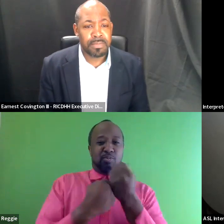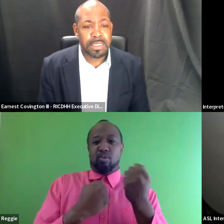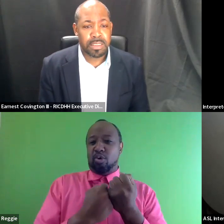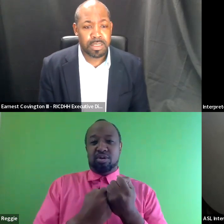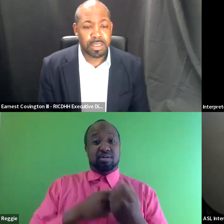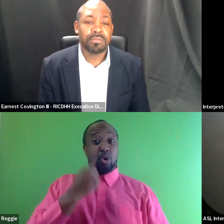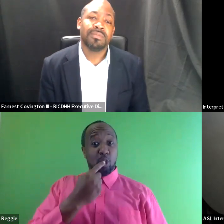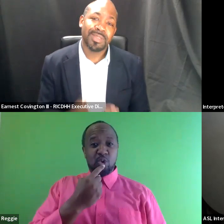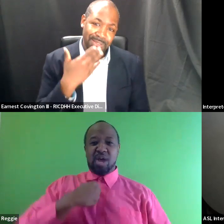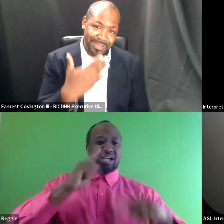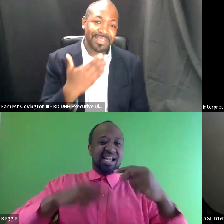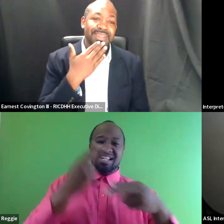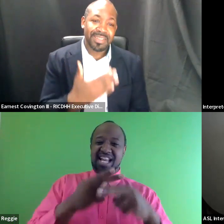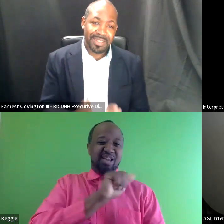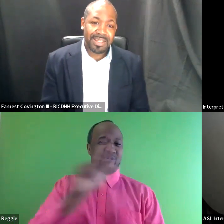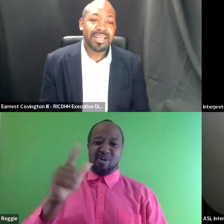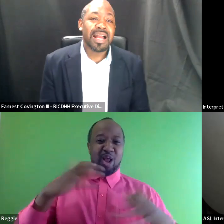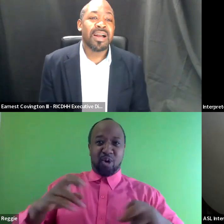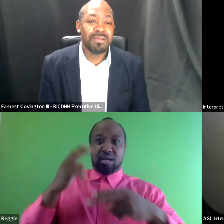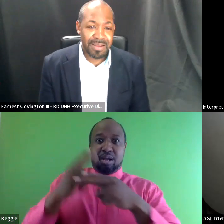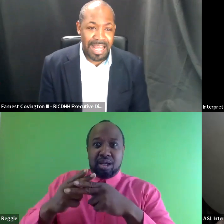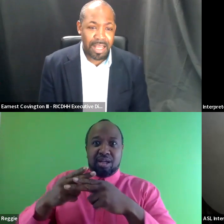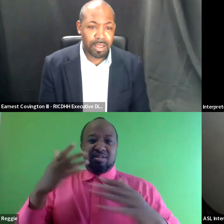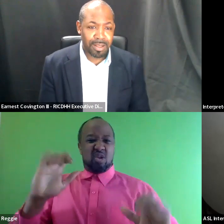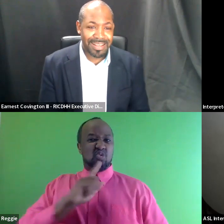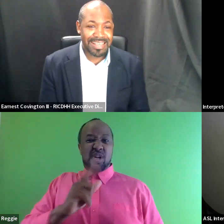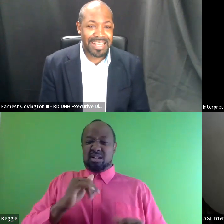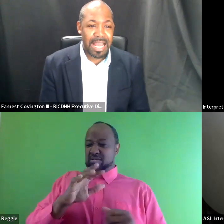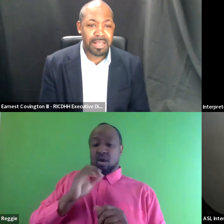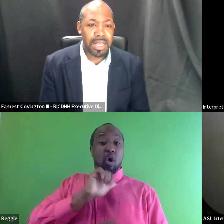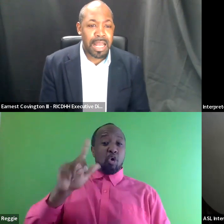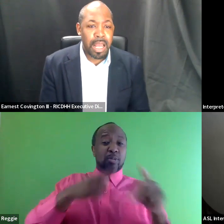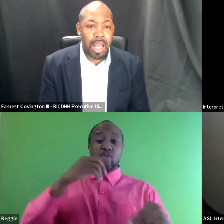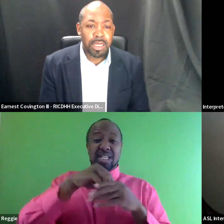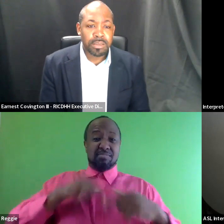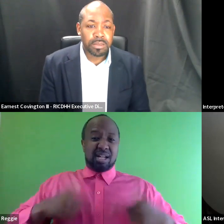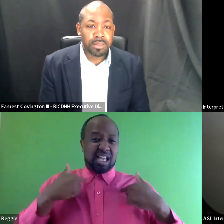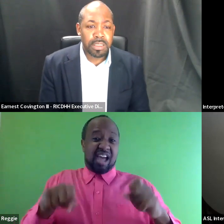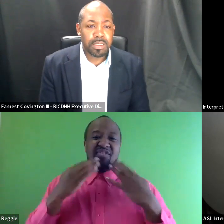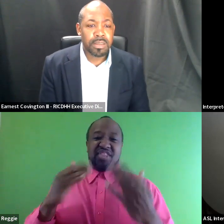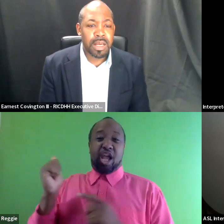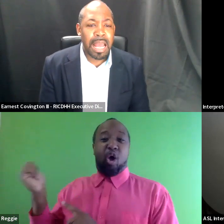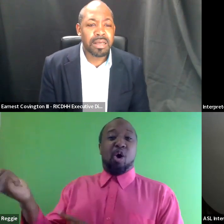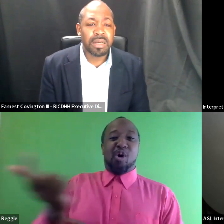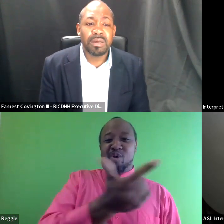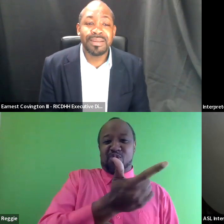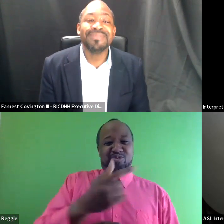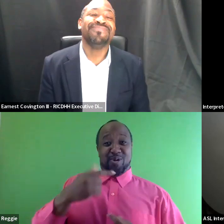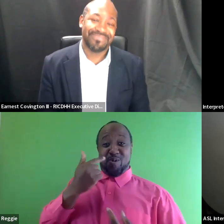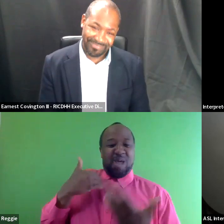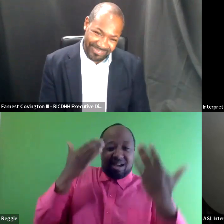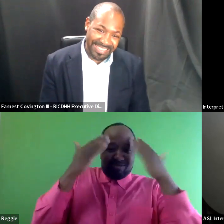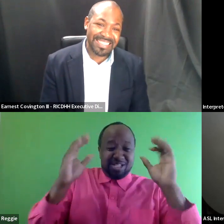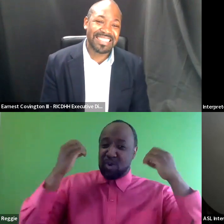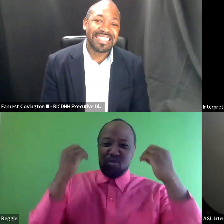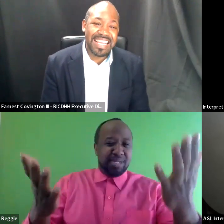any of this alone. There's many people who have supported me, and I wish I could name them all, but I can't. All the people who've been in